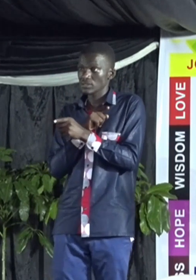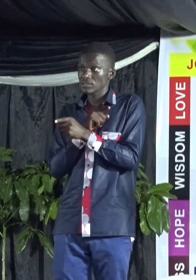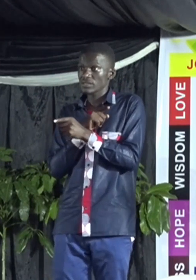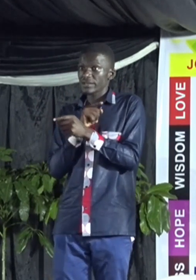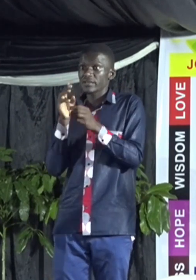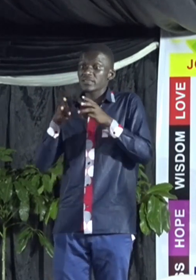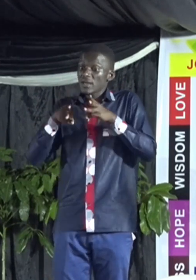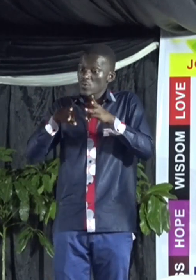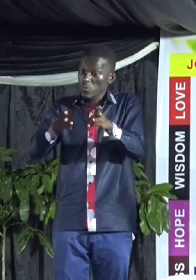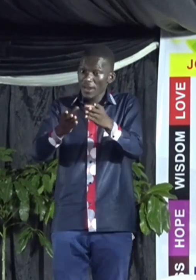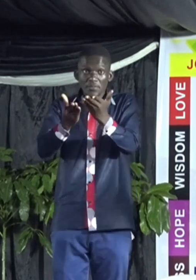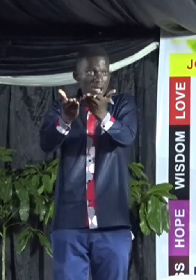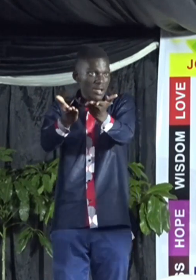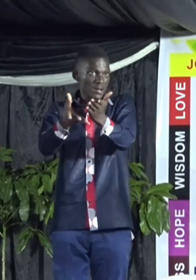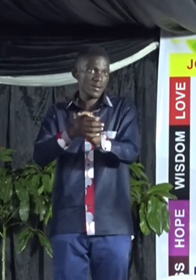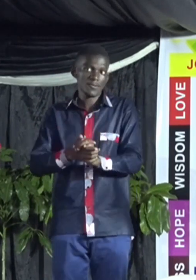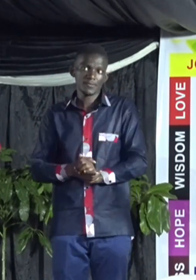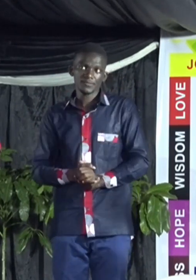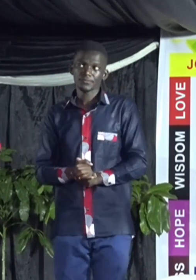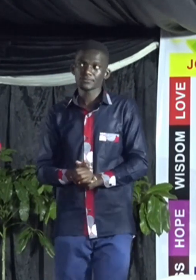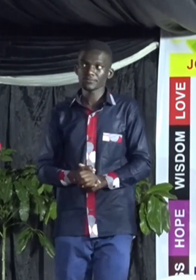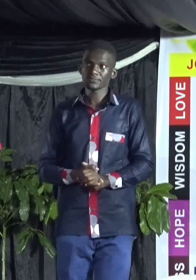your journey is going